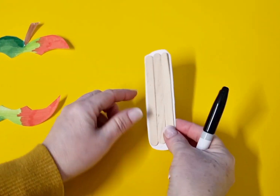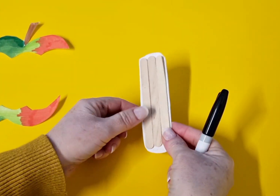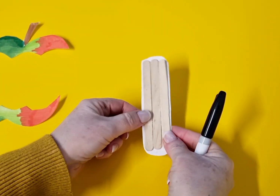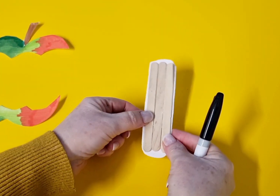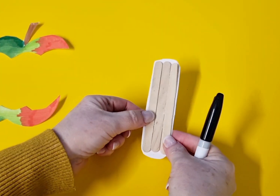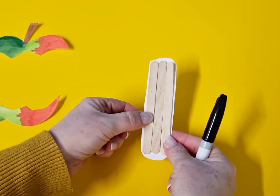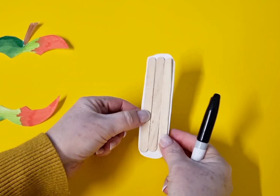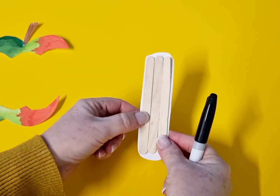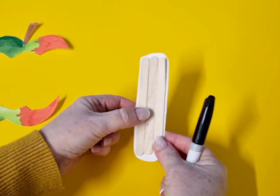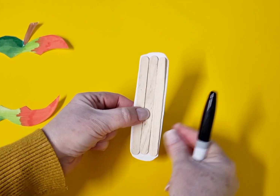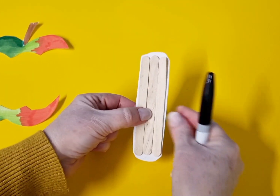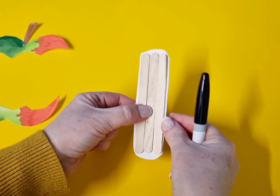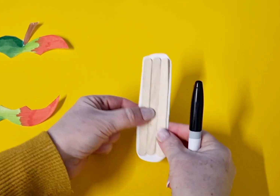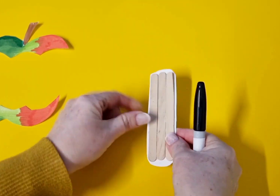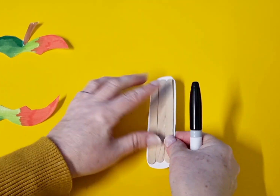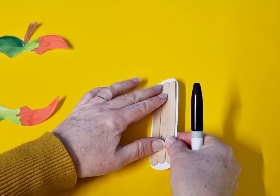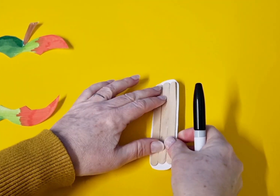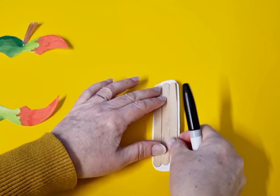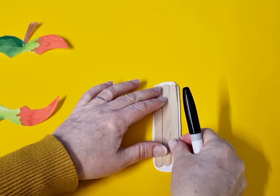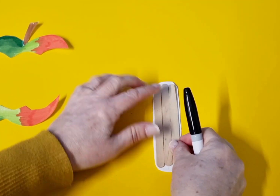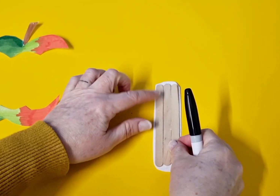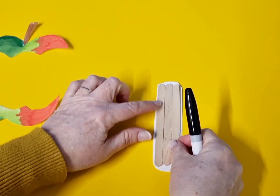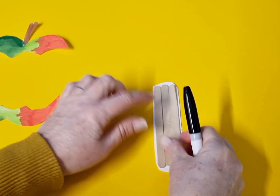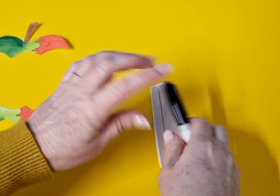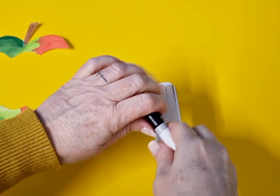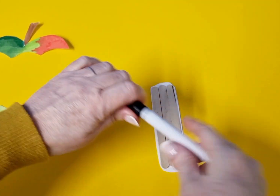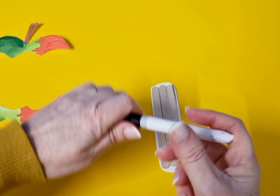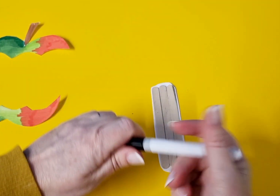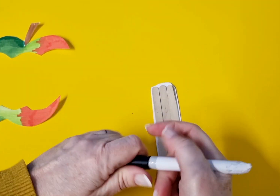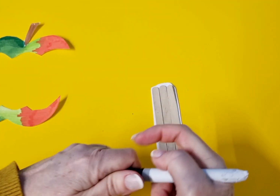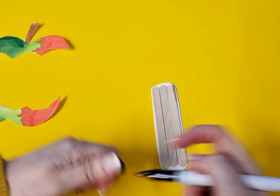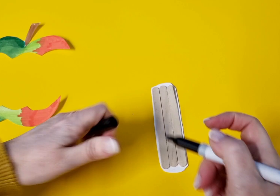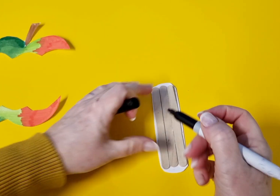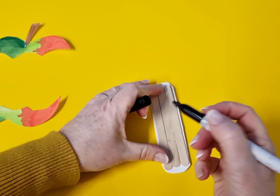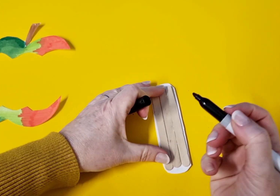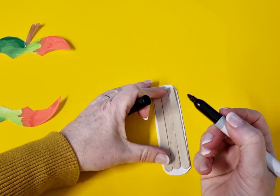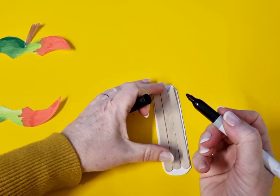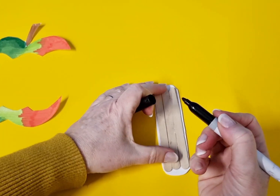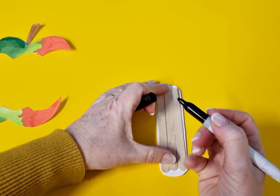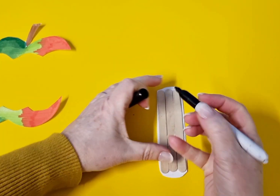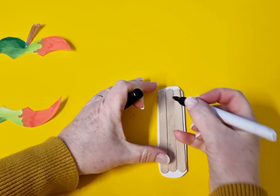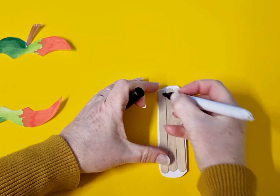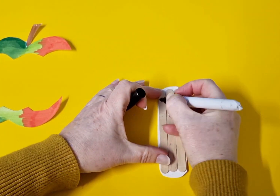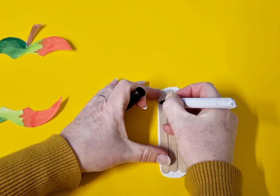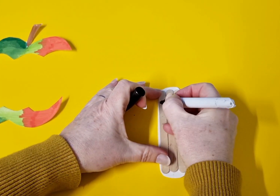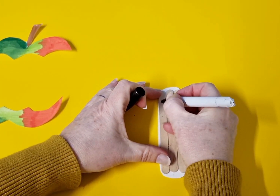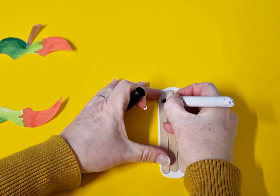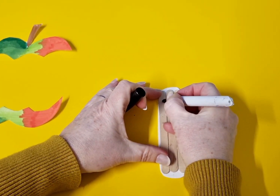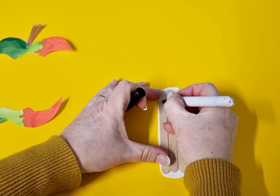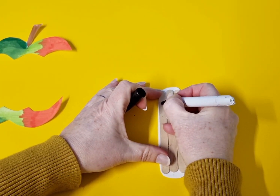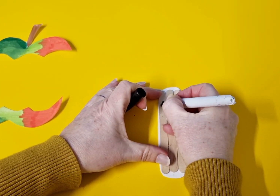So the sticks are dry and I've cut them out, but I need to do some seeds on them. So I'm going to use this pen